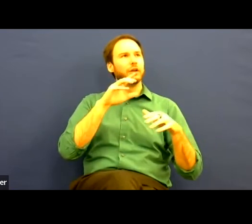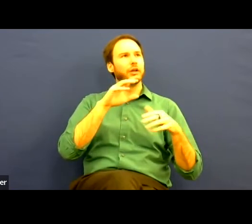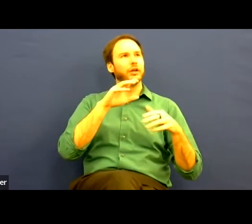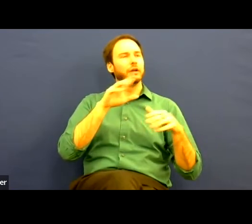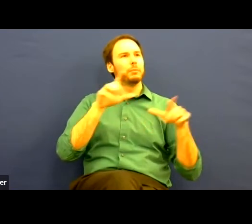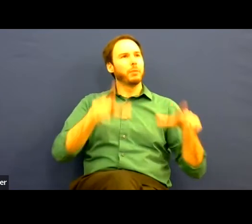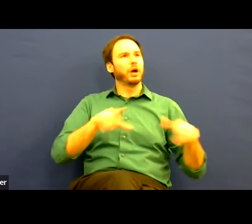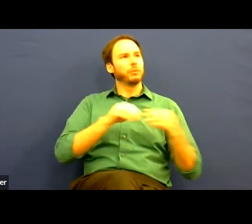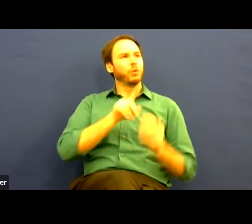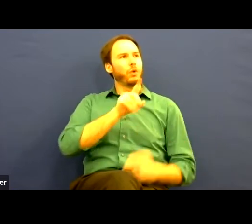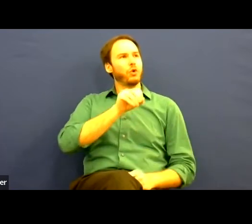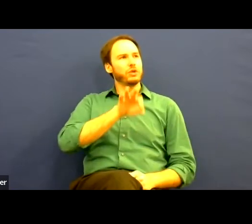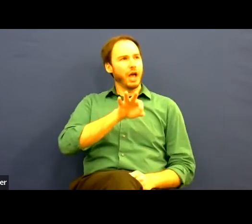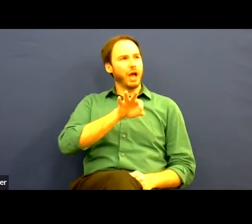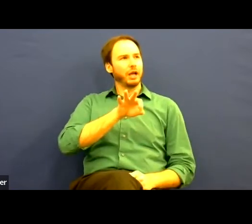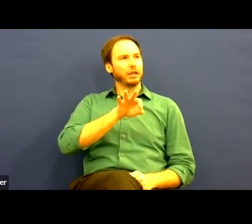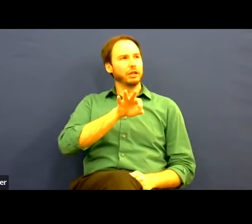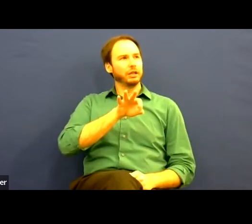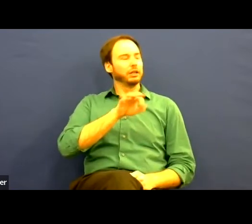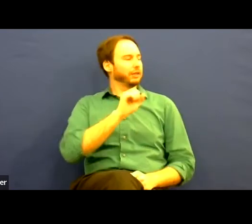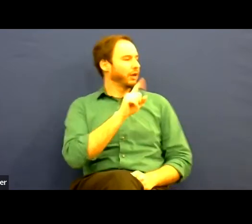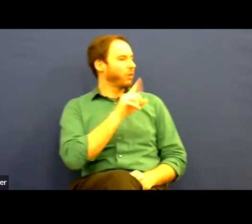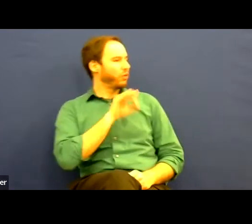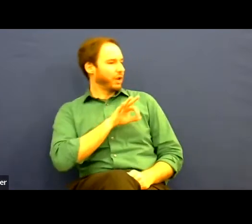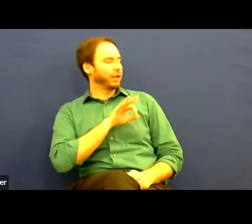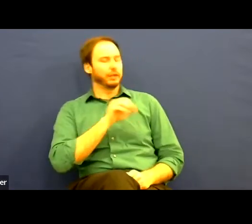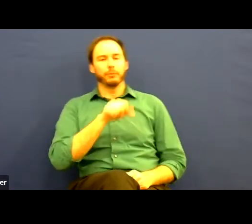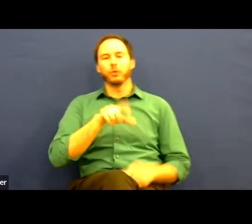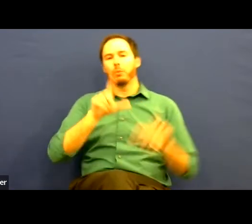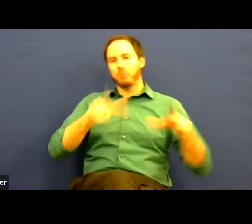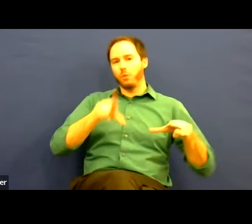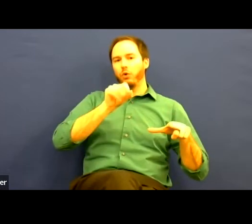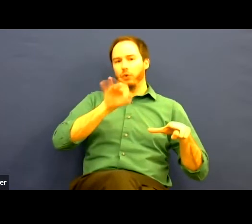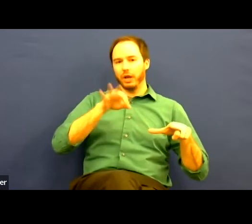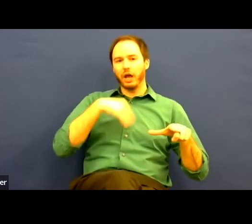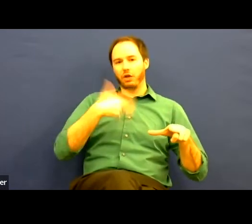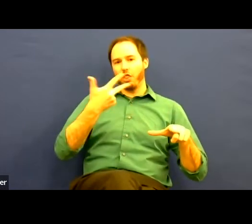109. Yeah, 109. And